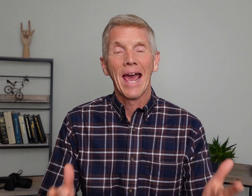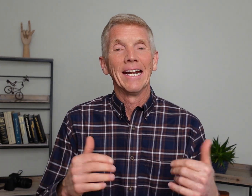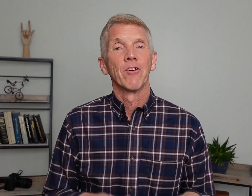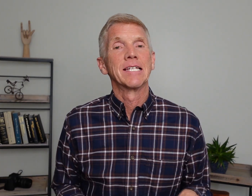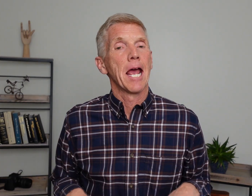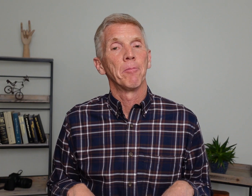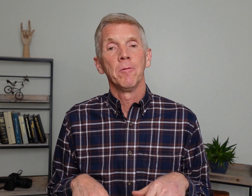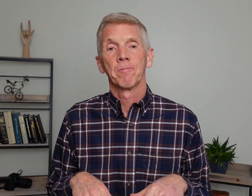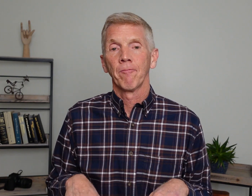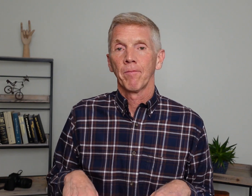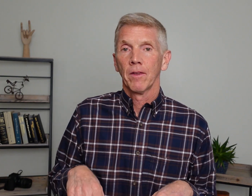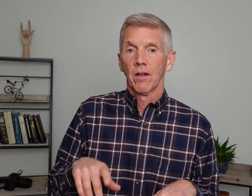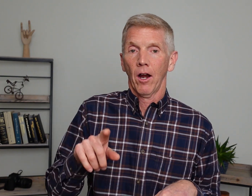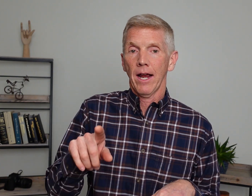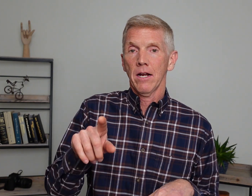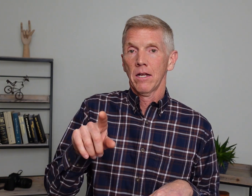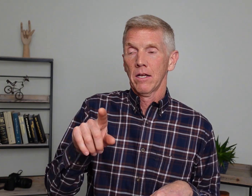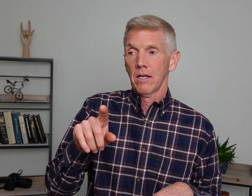another example. All right.